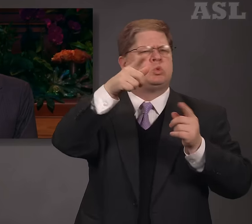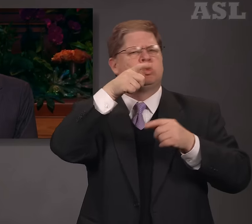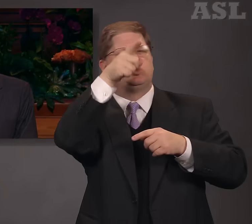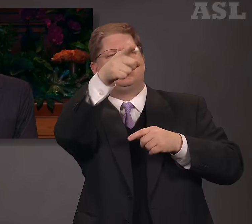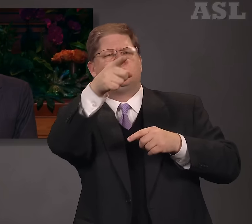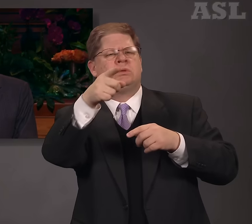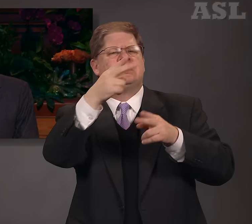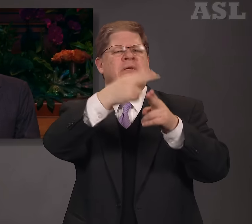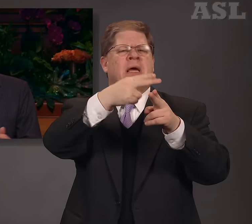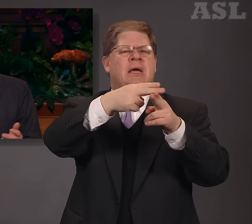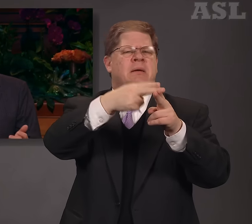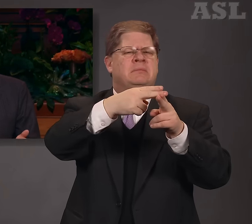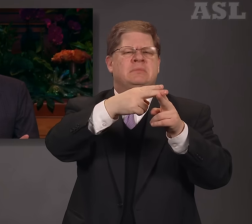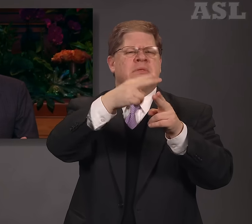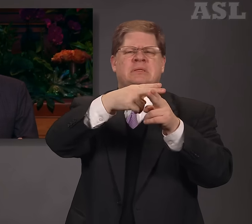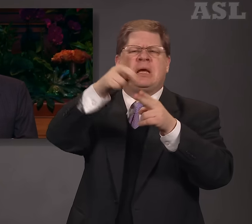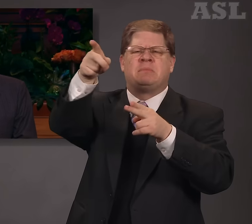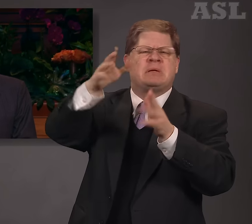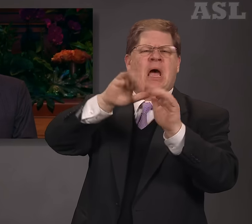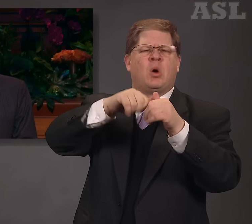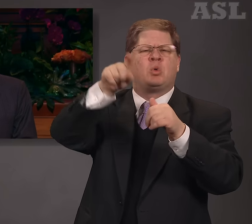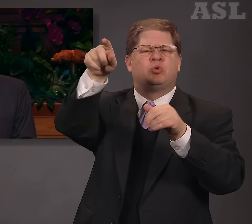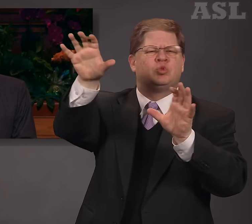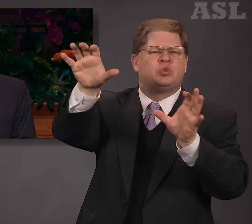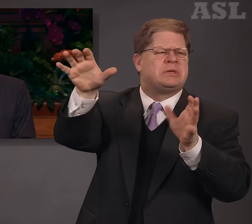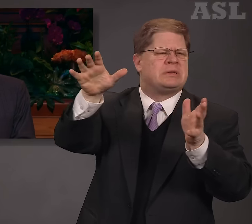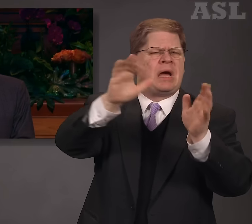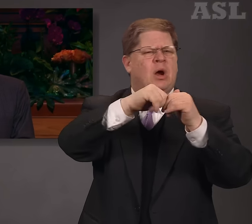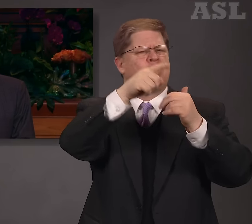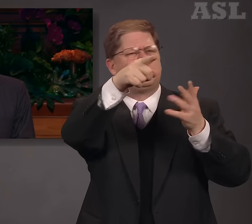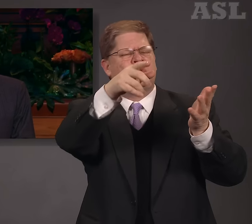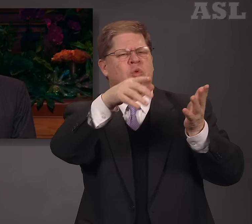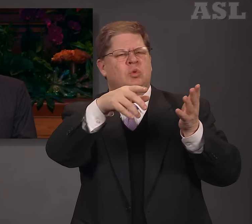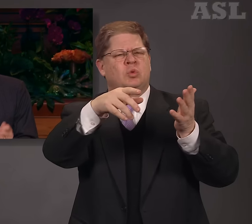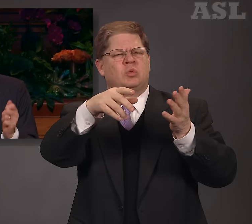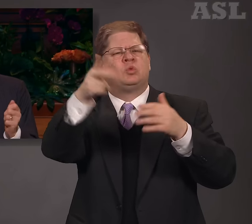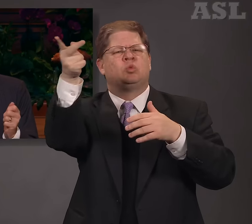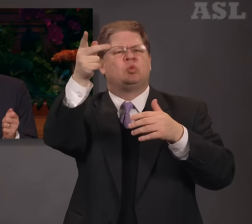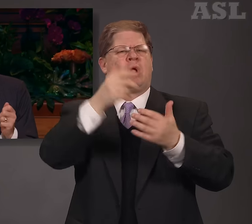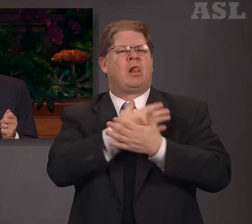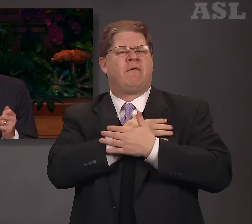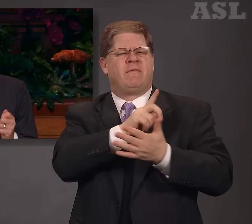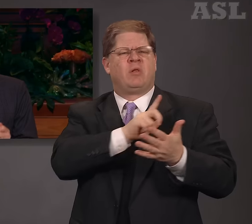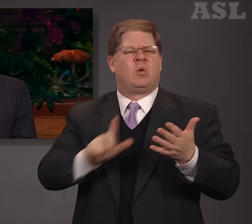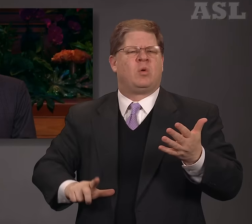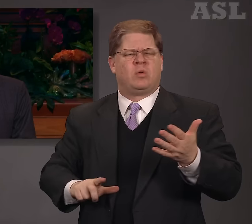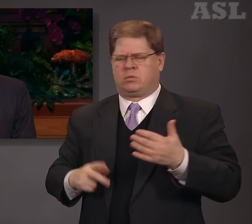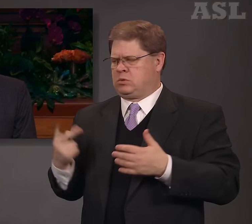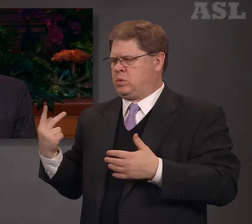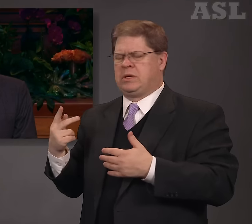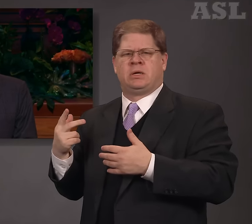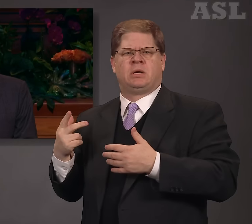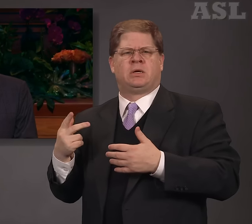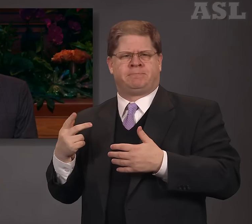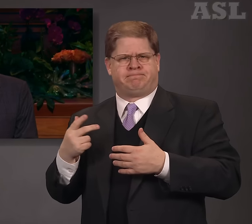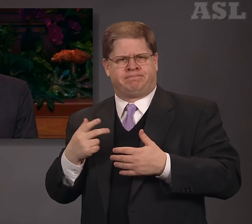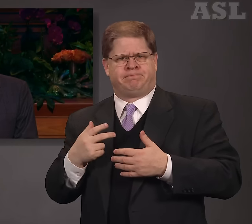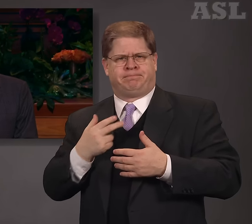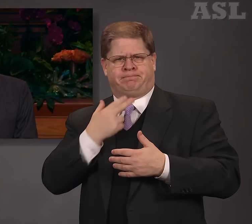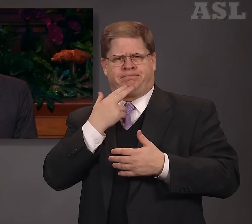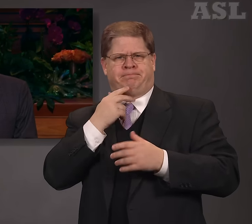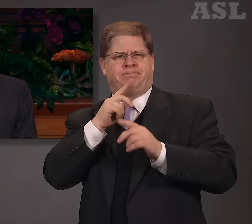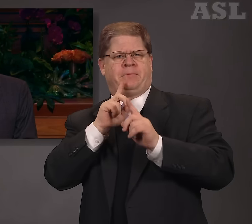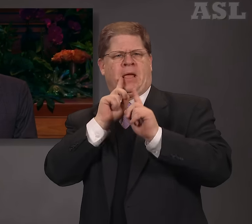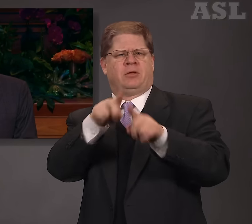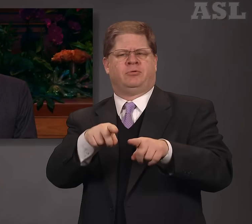questions. "What are your names? How are you doing? Do you love the Lord?" We answered